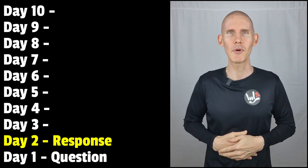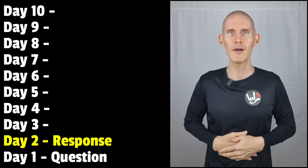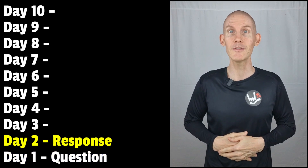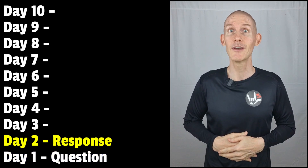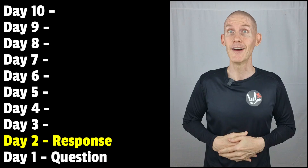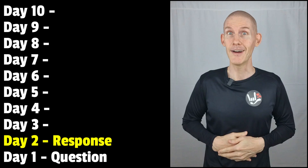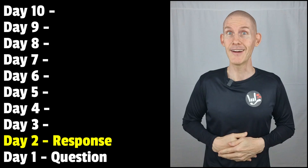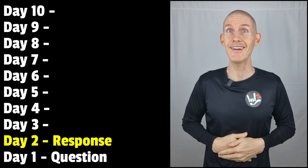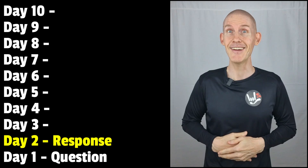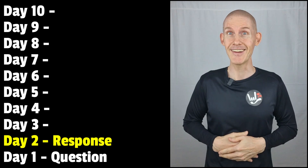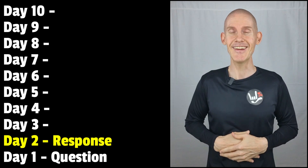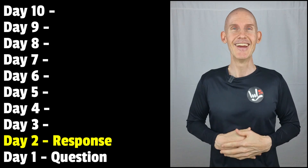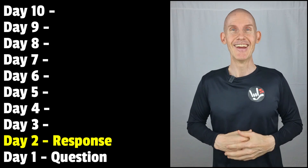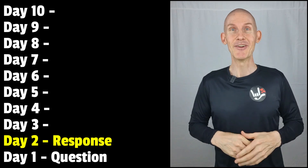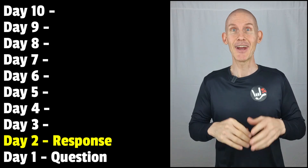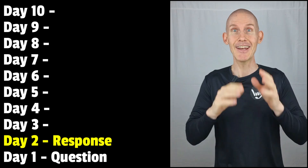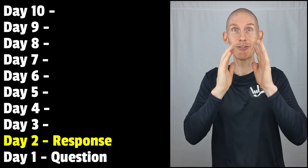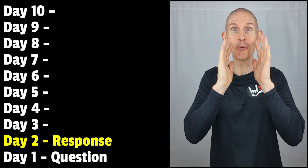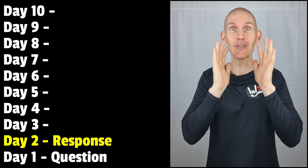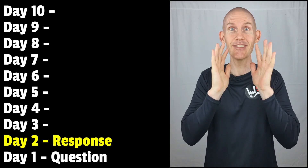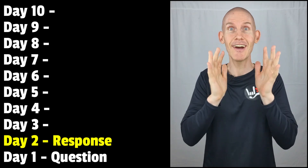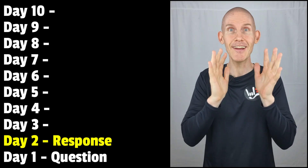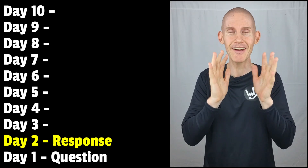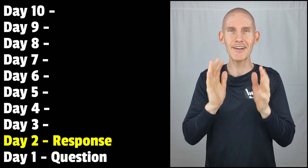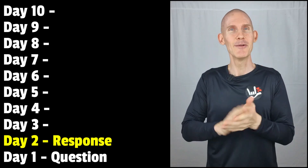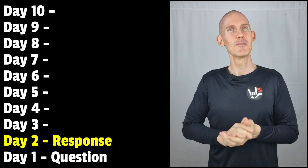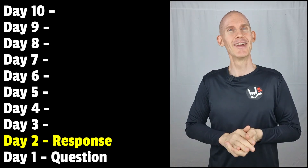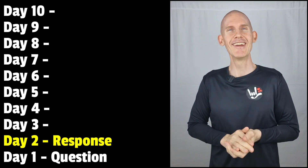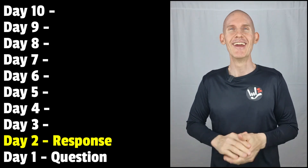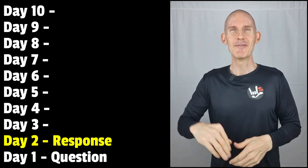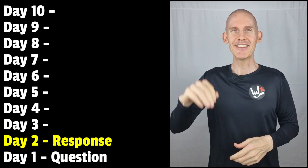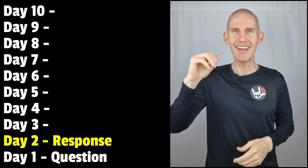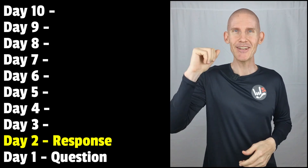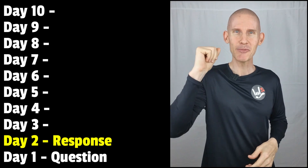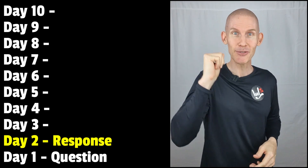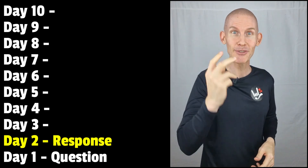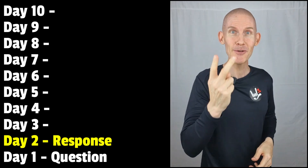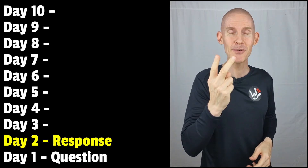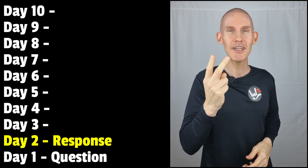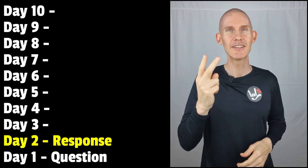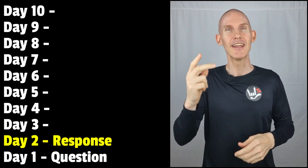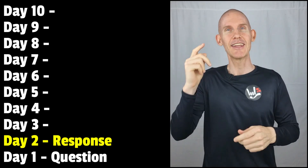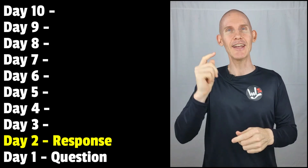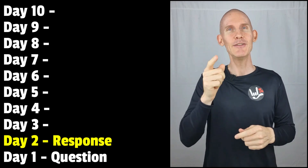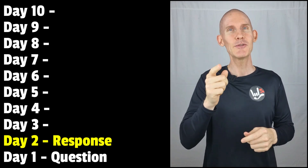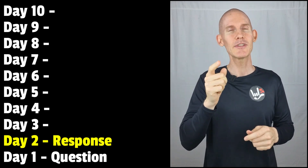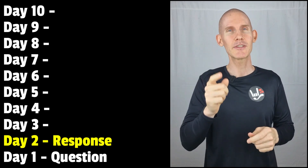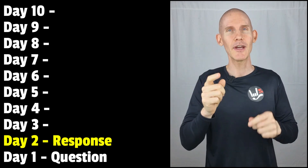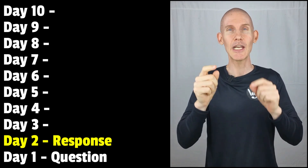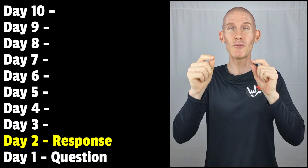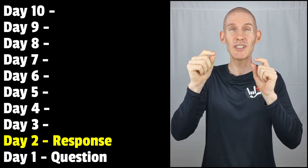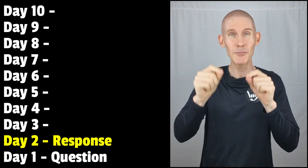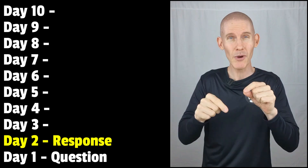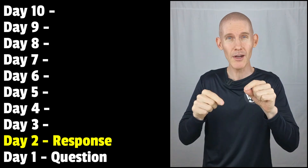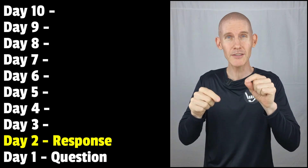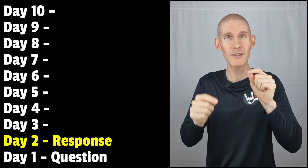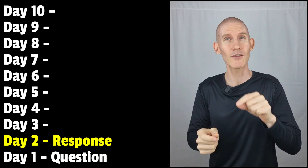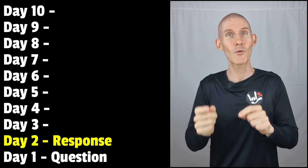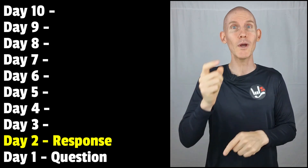response. We're headed towards a dialogue. But day number two is getting you to sign a response to the